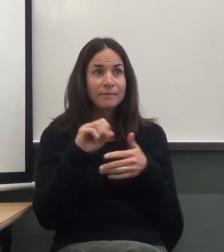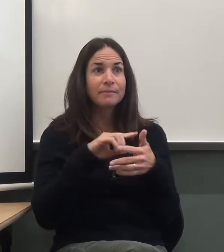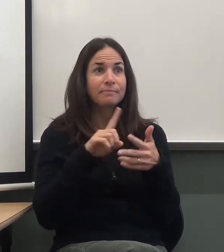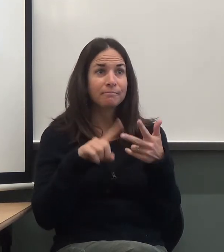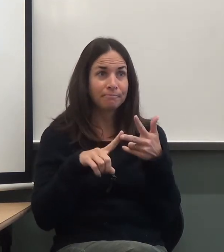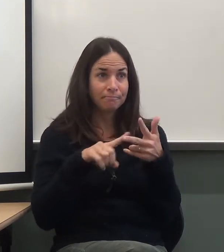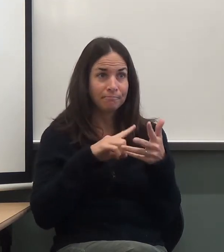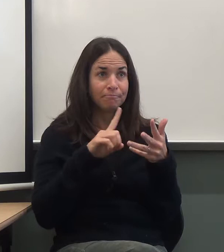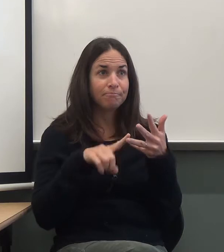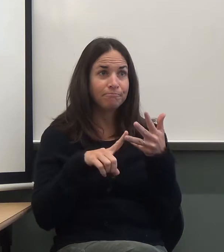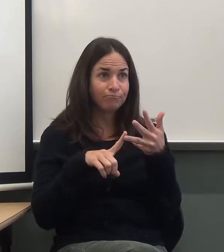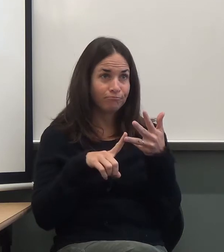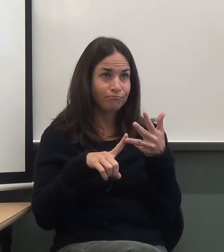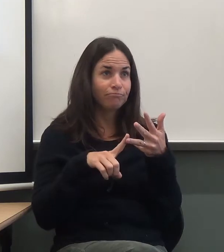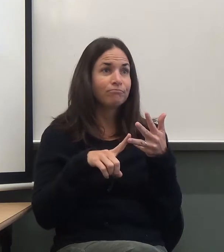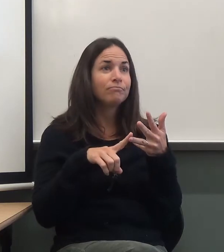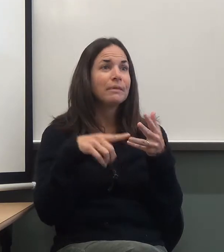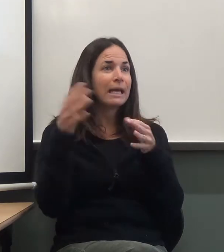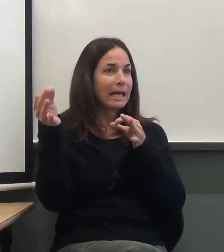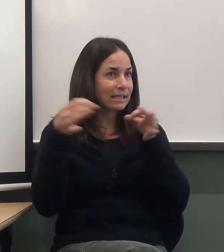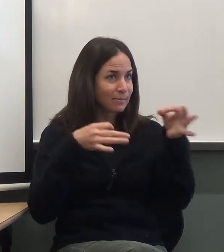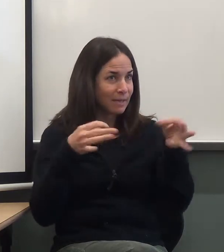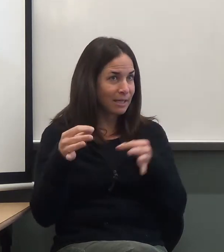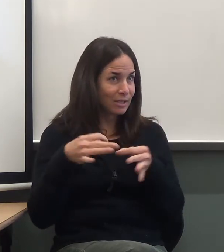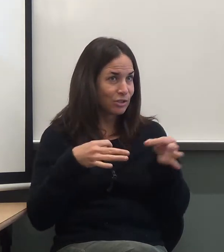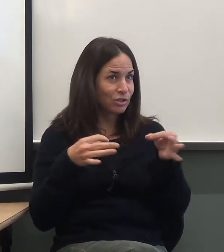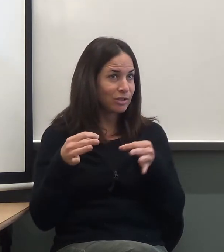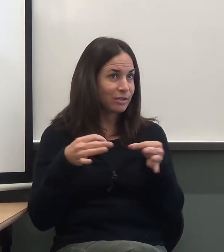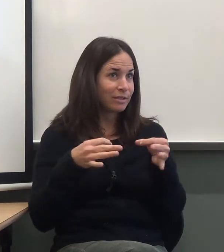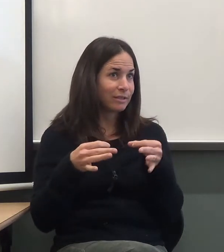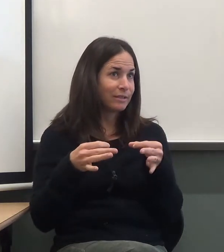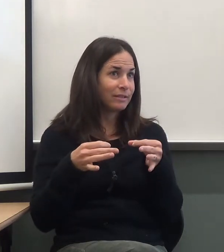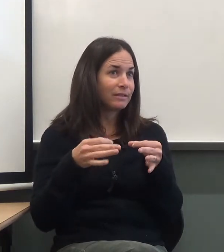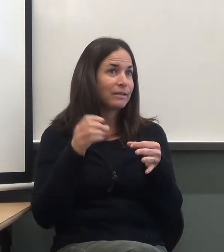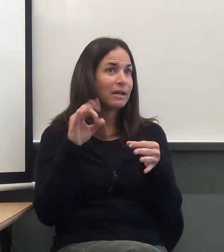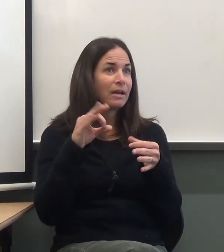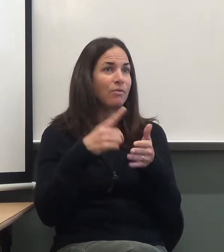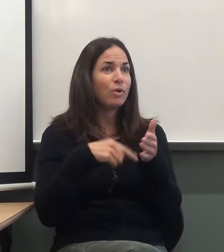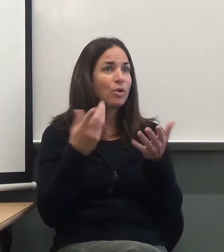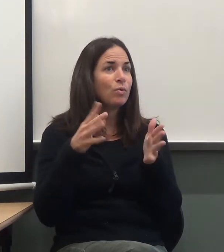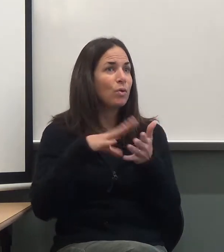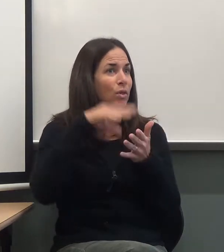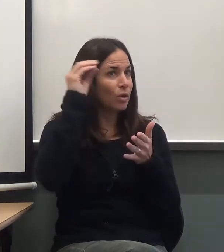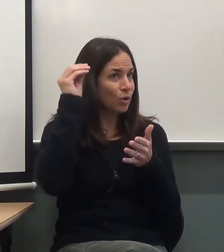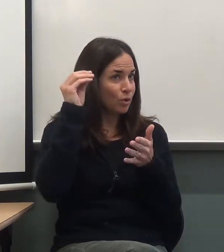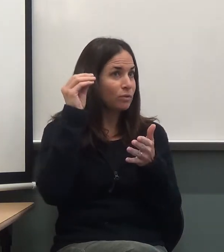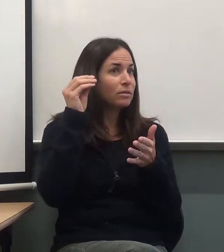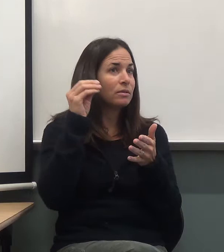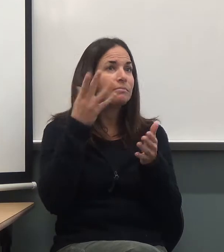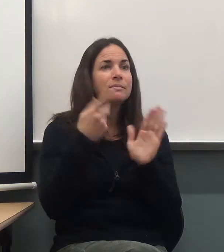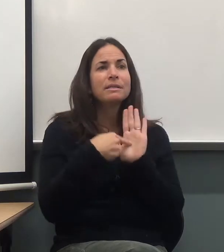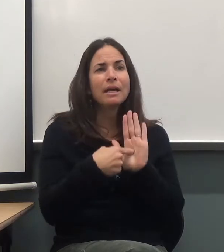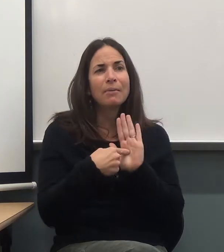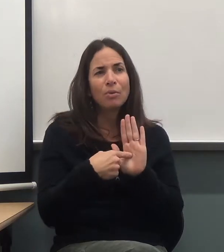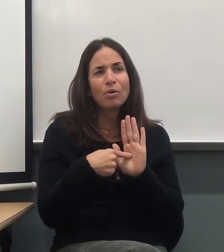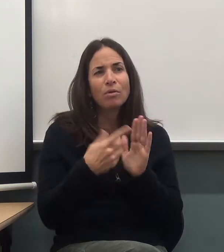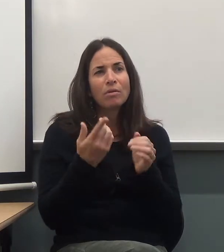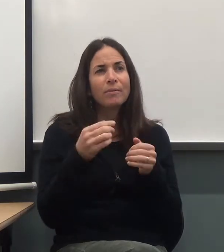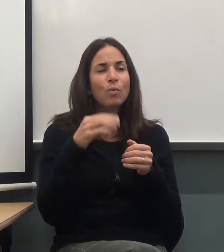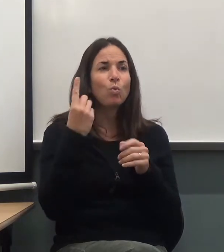It could include explanations of what we've learned so far. Okay, so for instance, if I gave you a term and I asked you to explain what